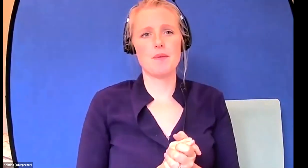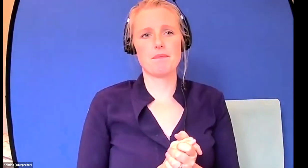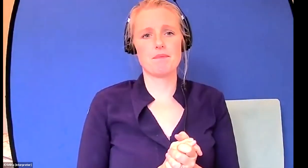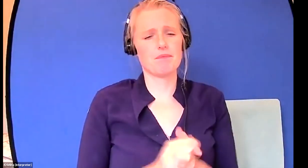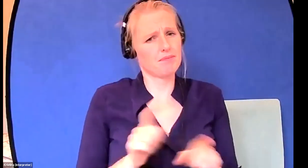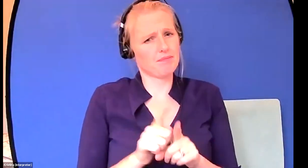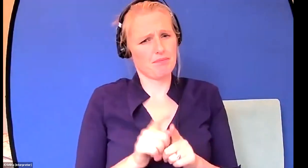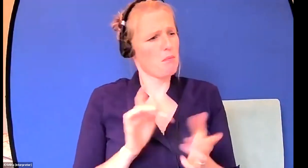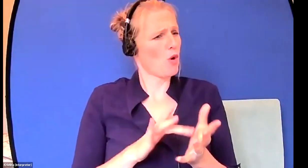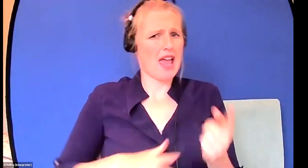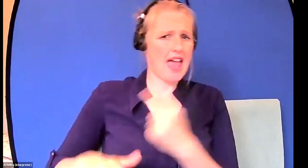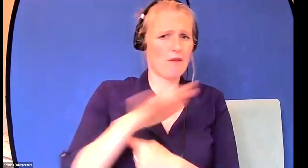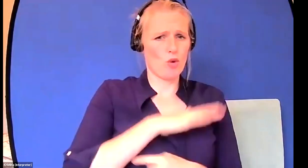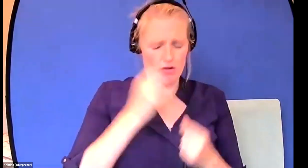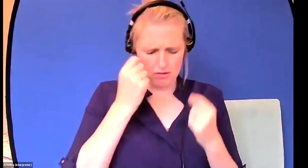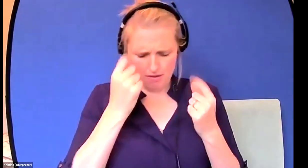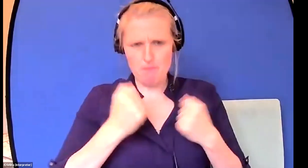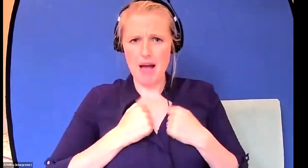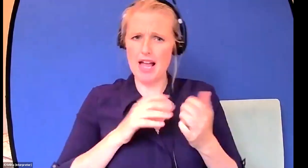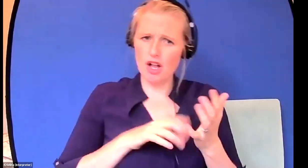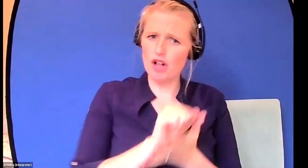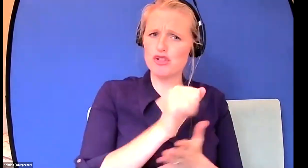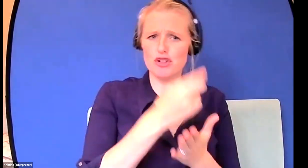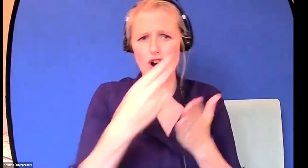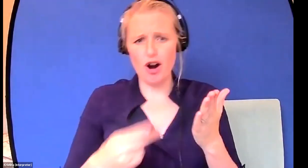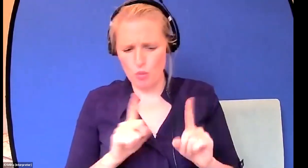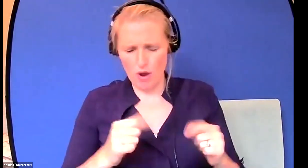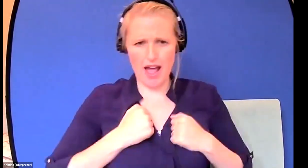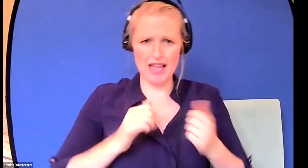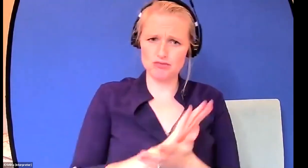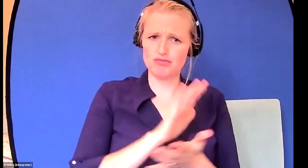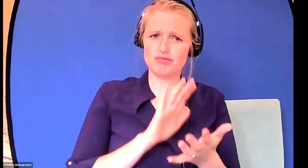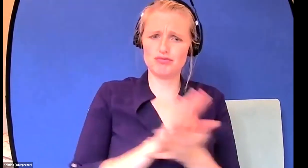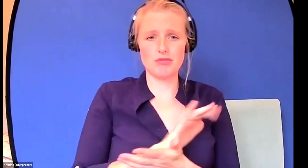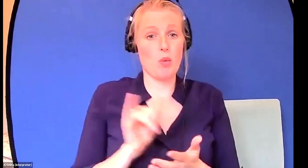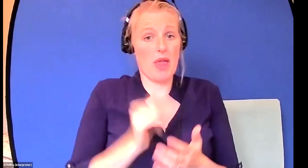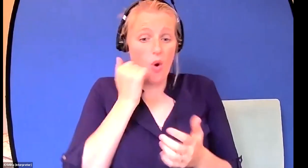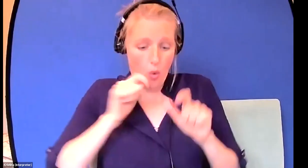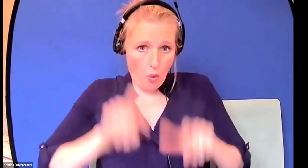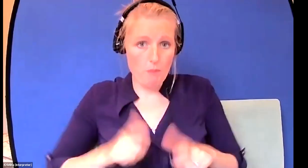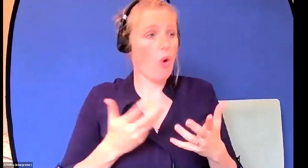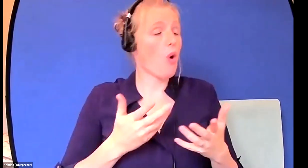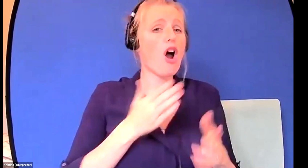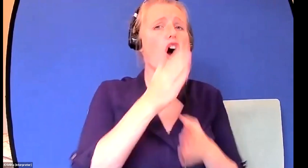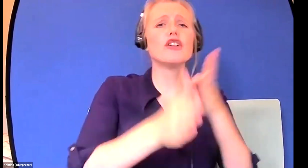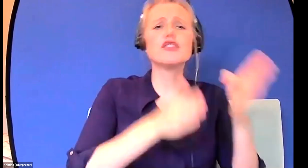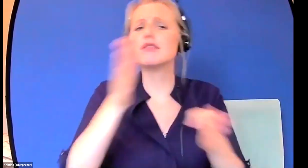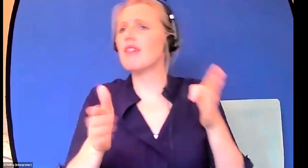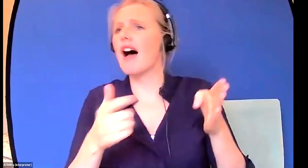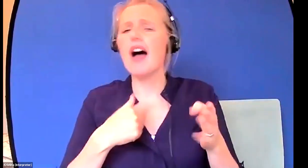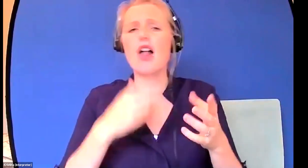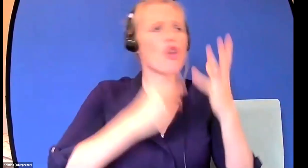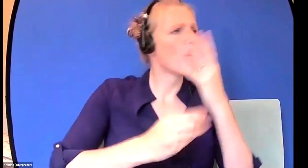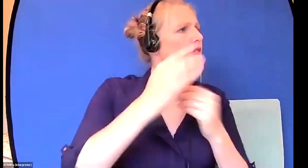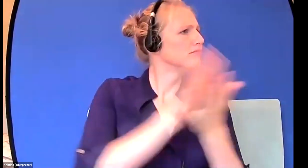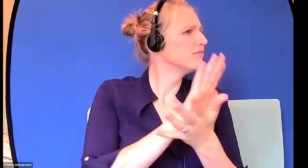one's own culture, alone or with others, in the home or in public, is a vital freedom, I think, that public infrastructure can